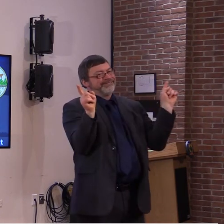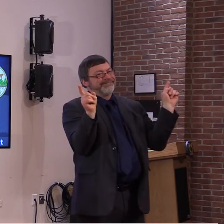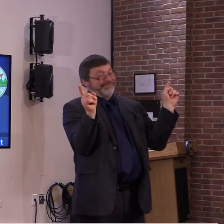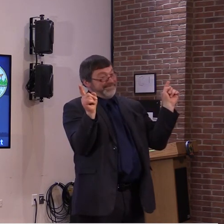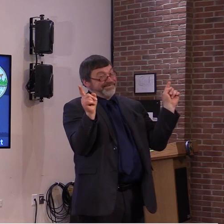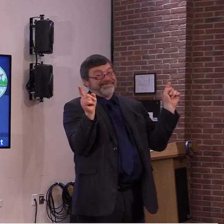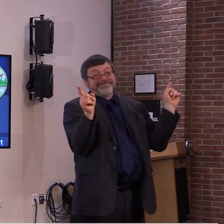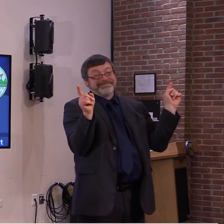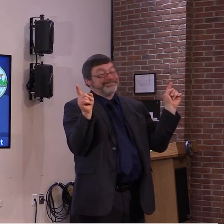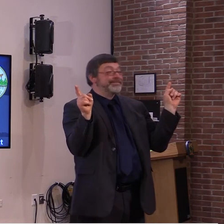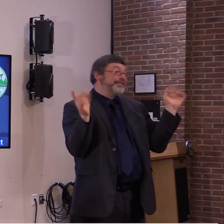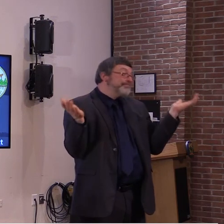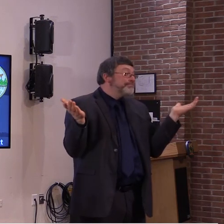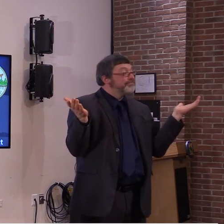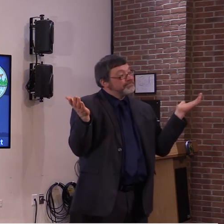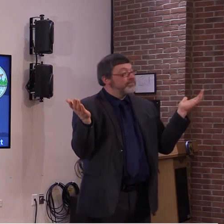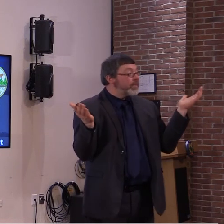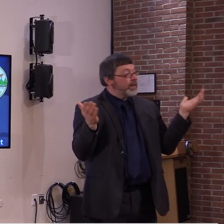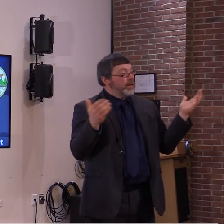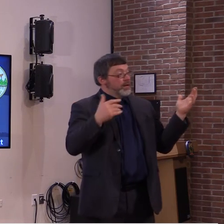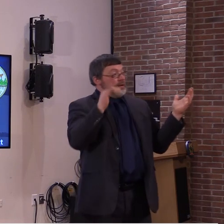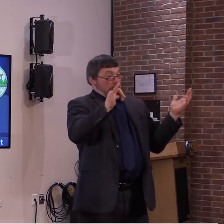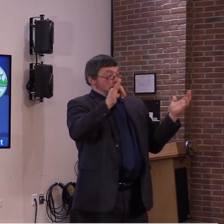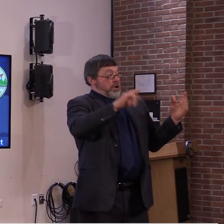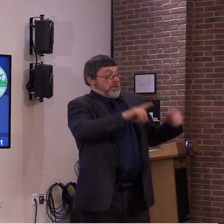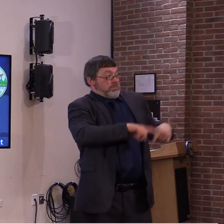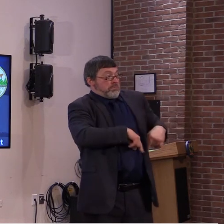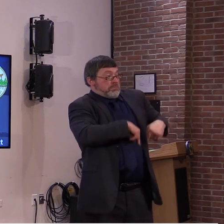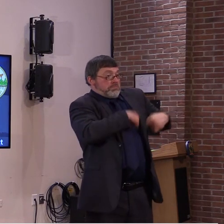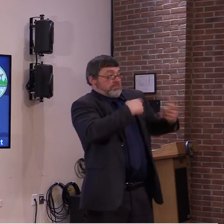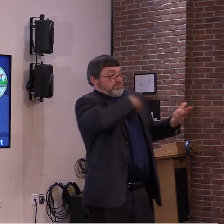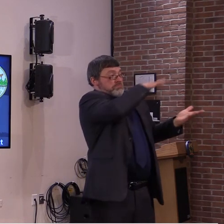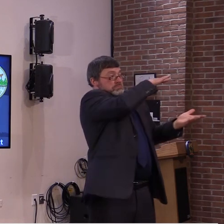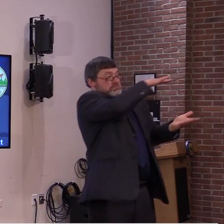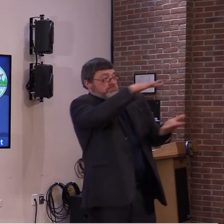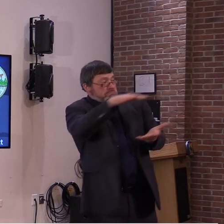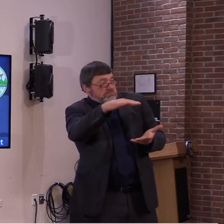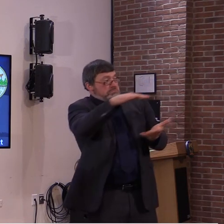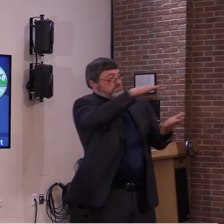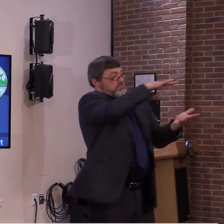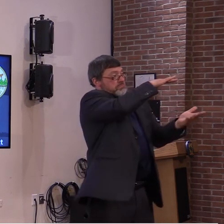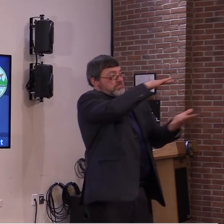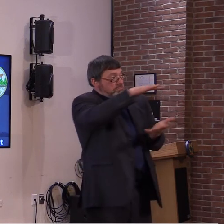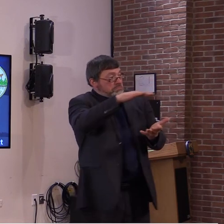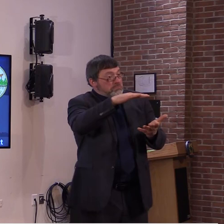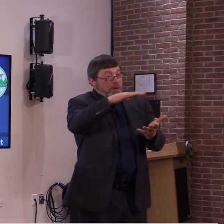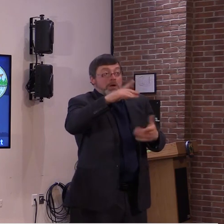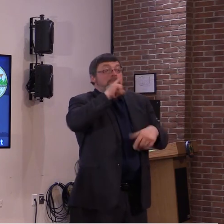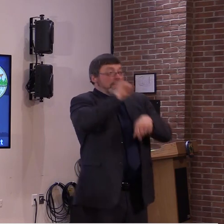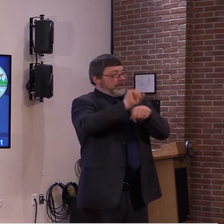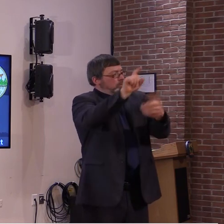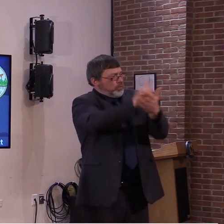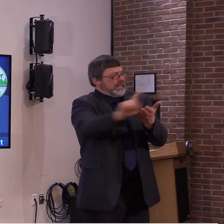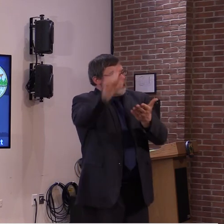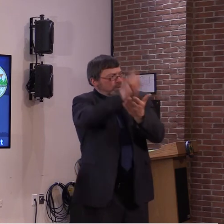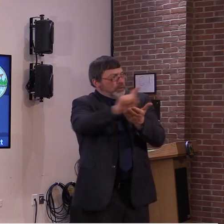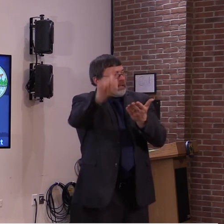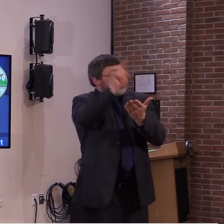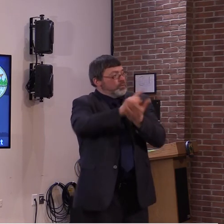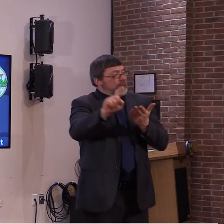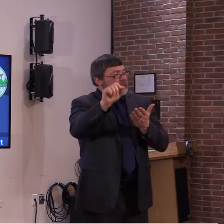a week from what we had expected. They're more than what we got this week, which was 3,900